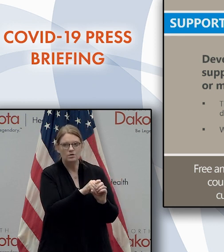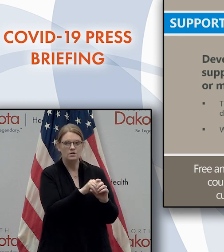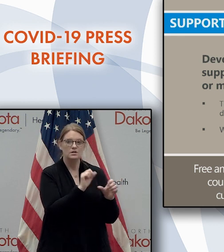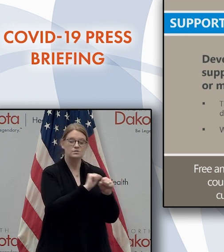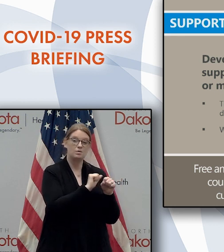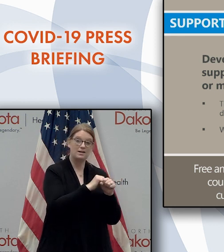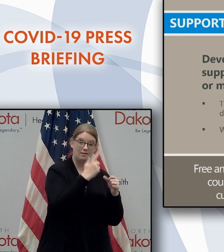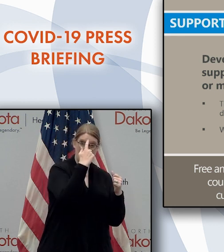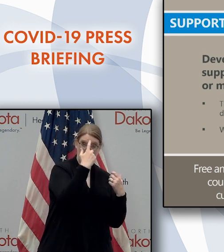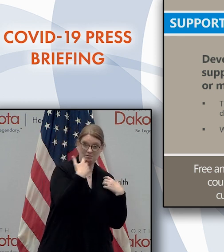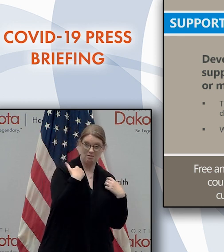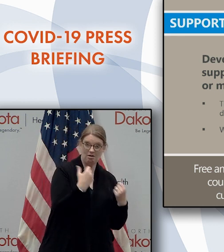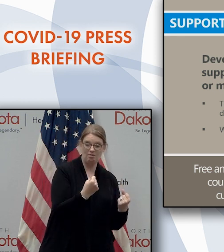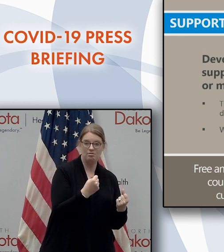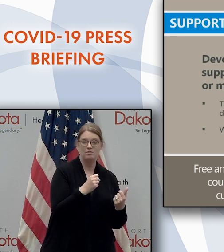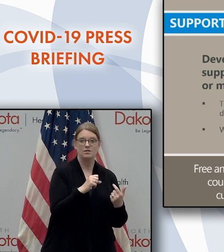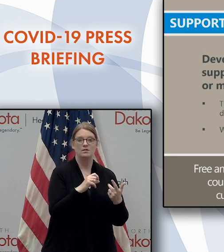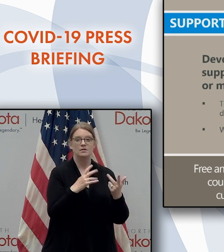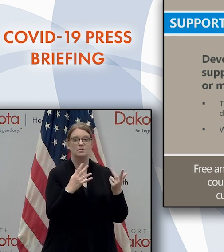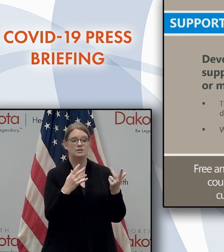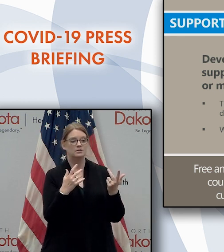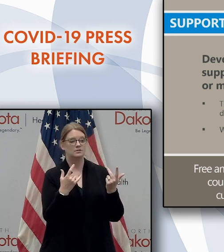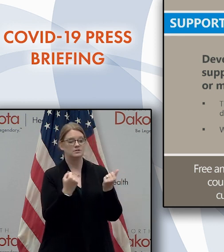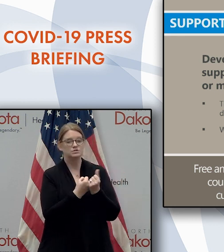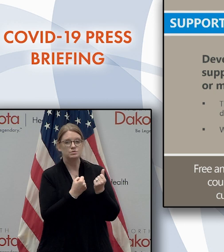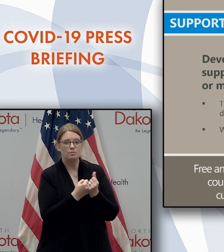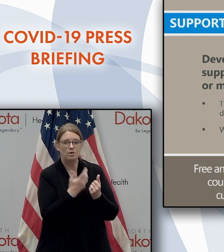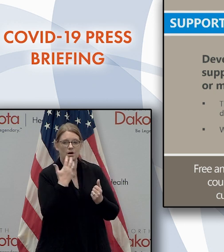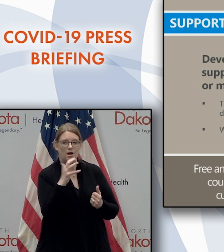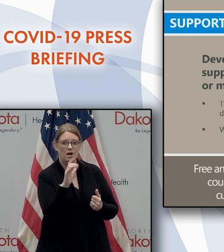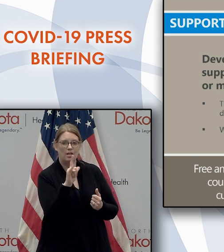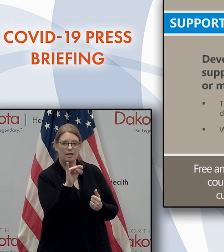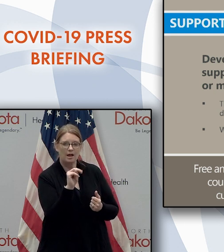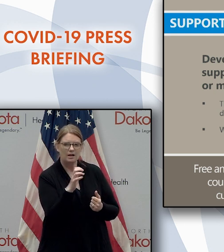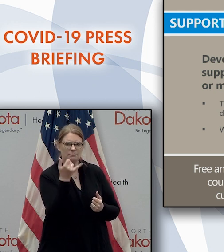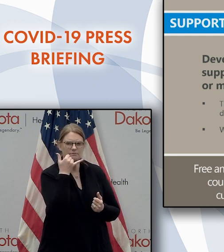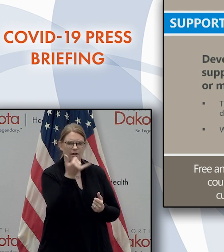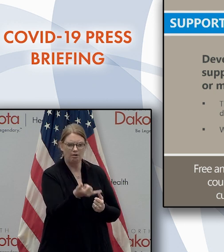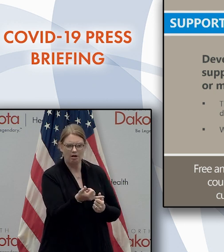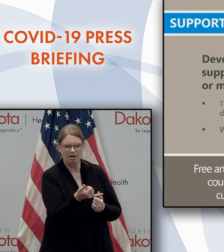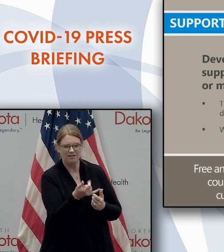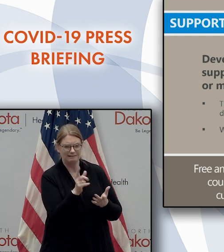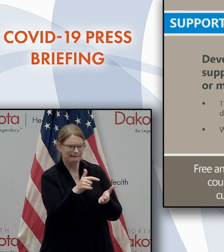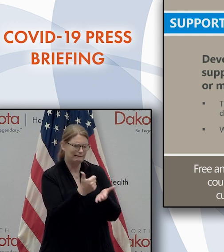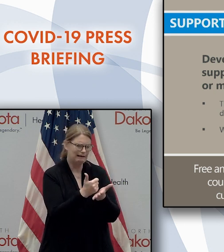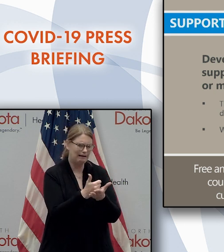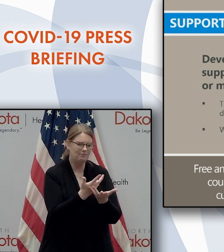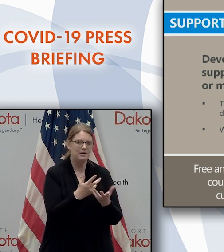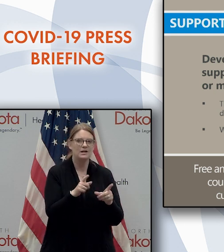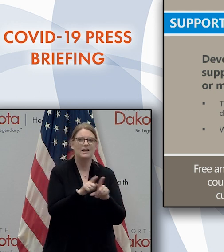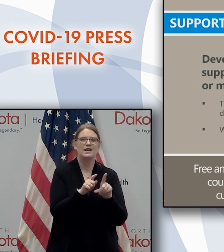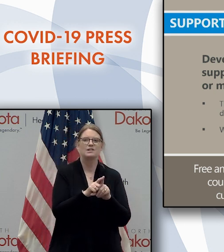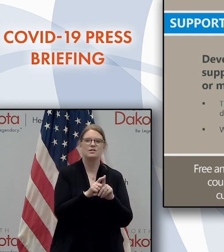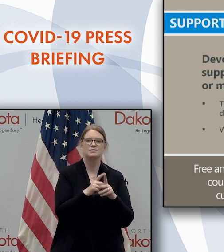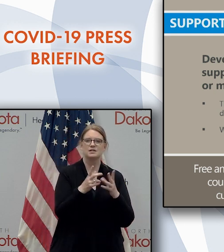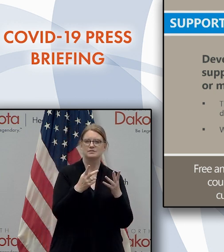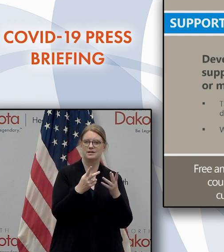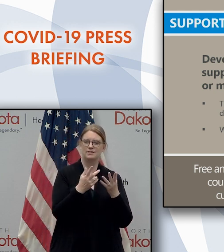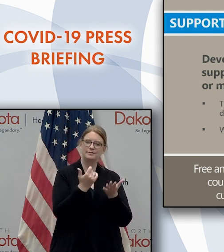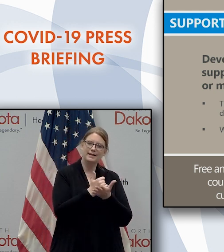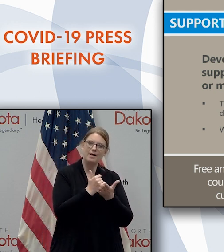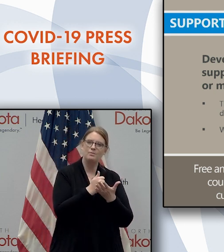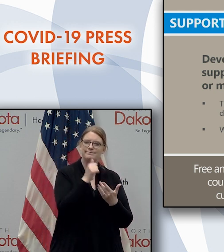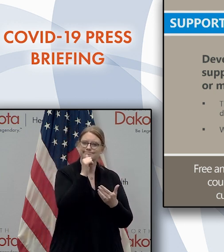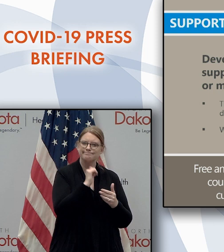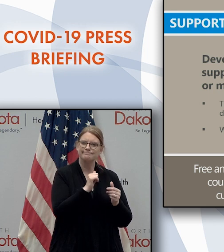working in mental health, support hotline for healthcare workers, information and resources on resiliency, coping,